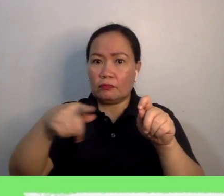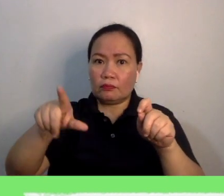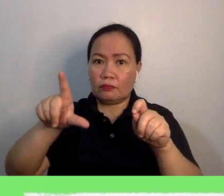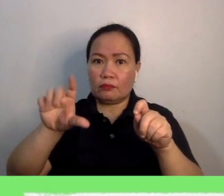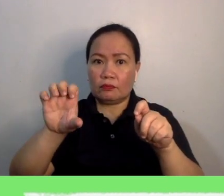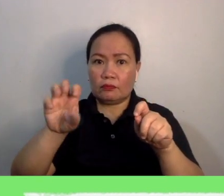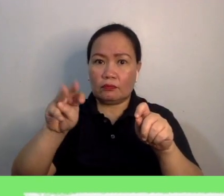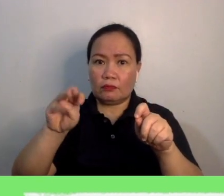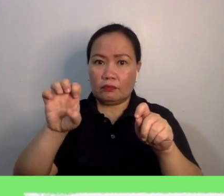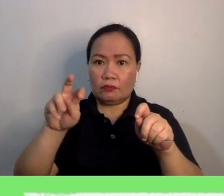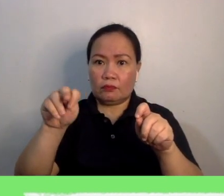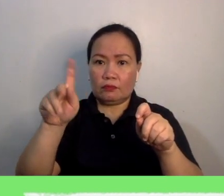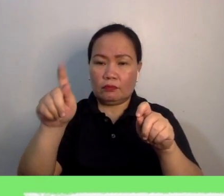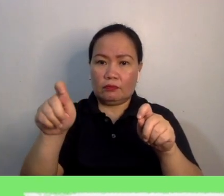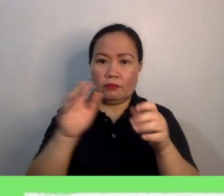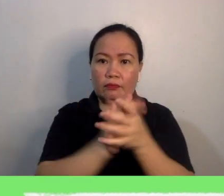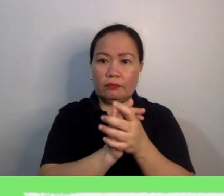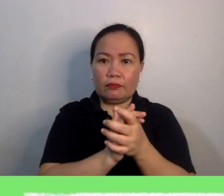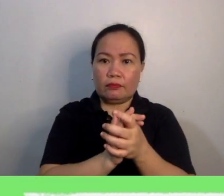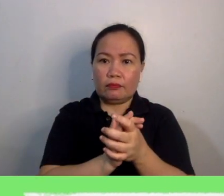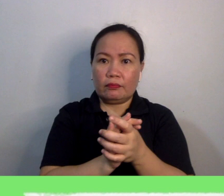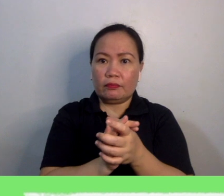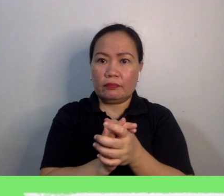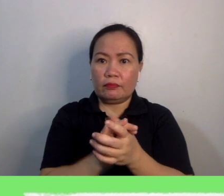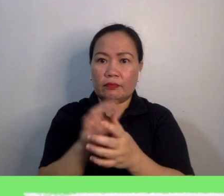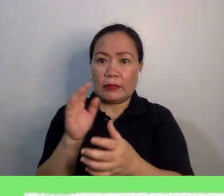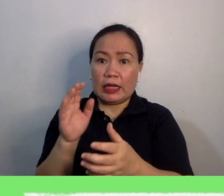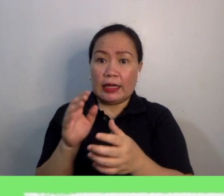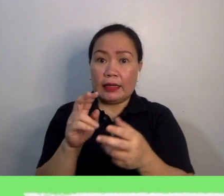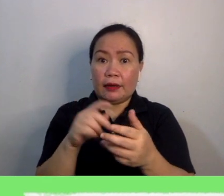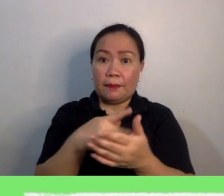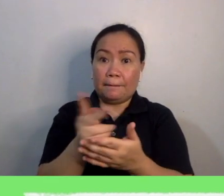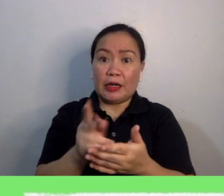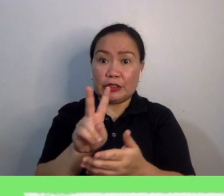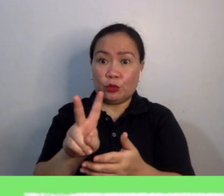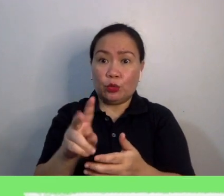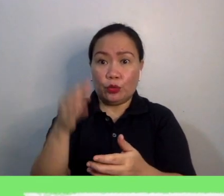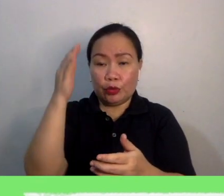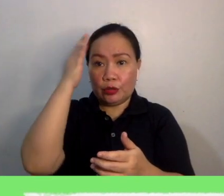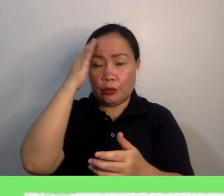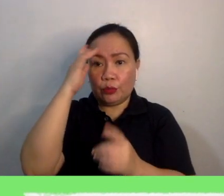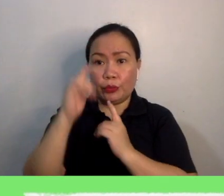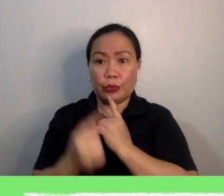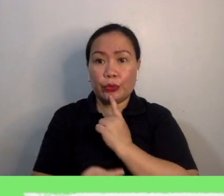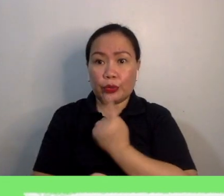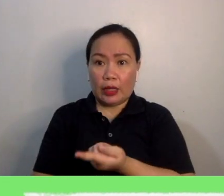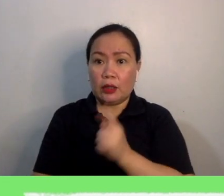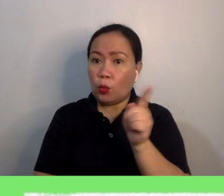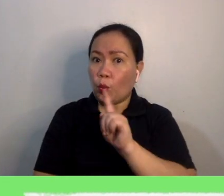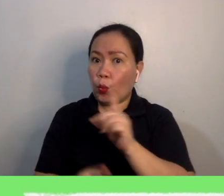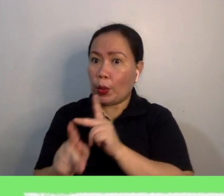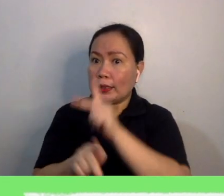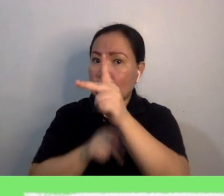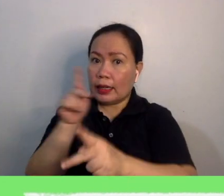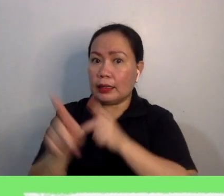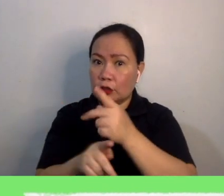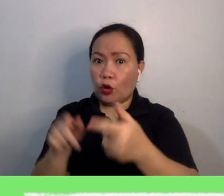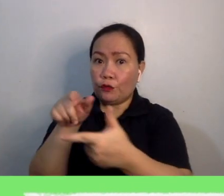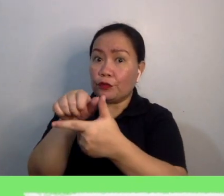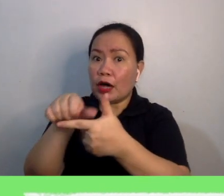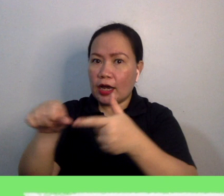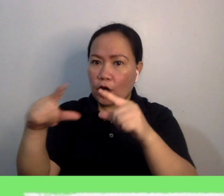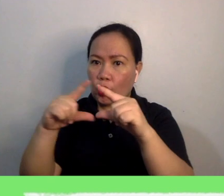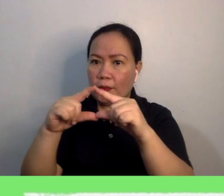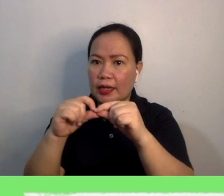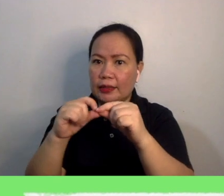pairs. So, ginamit na lang natin yung acronym para mas maikse. Complementary angles, supplementary